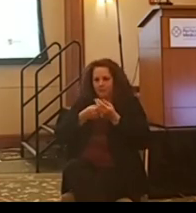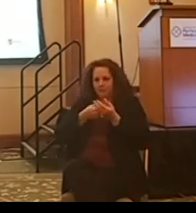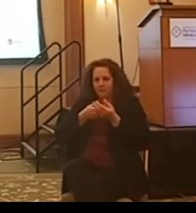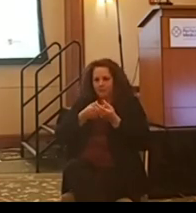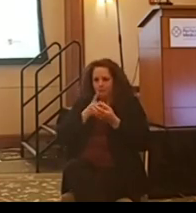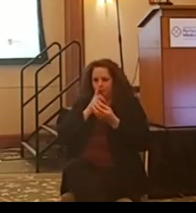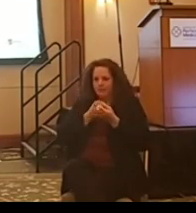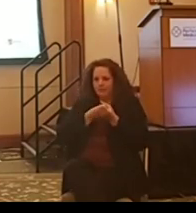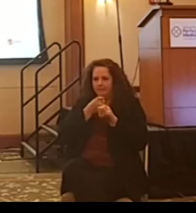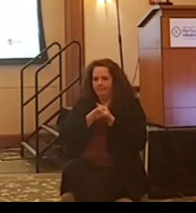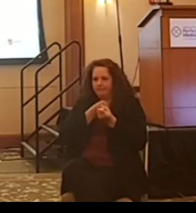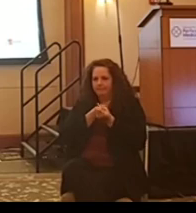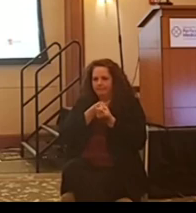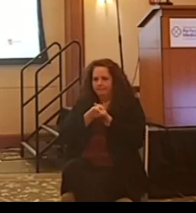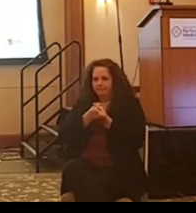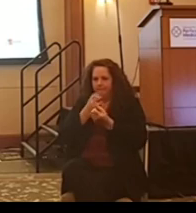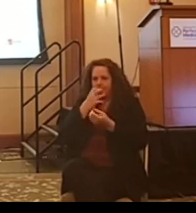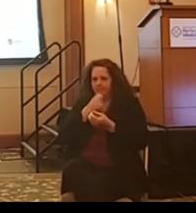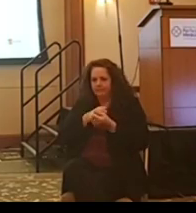to an epidemic of burnout.